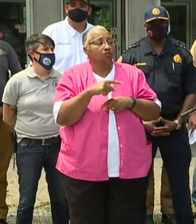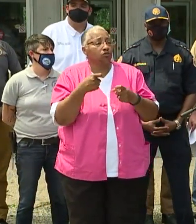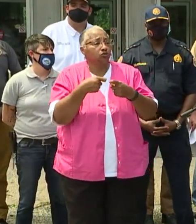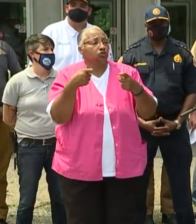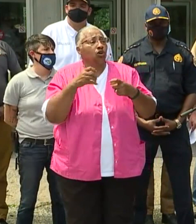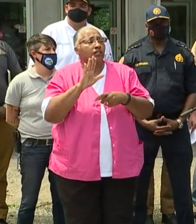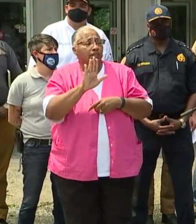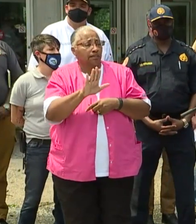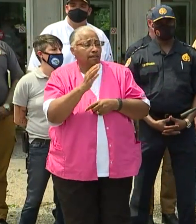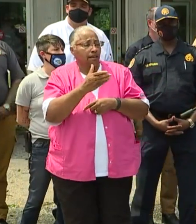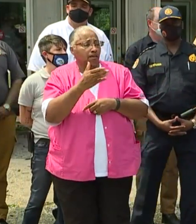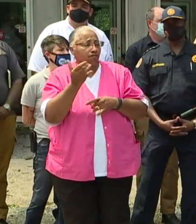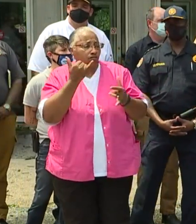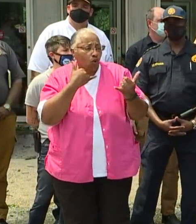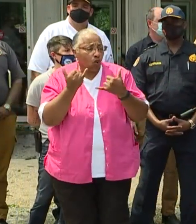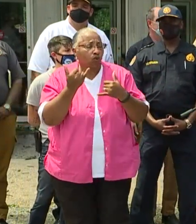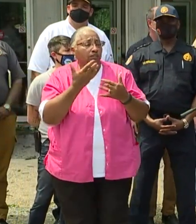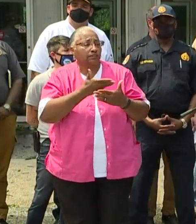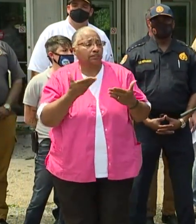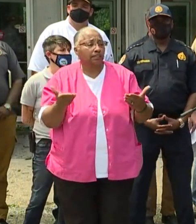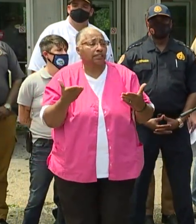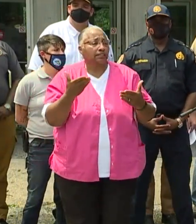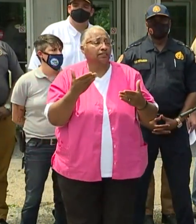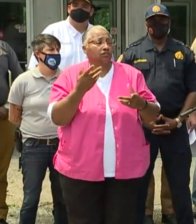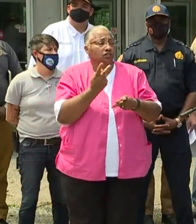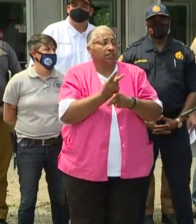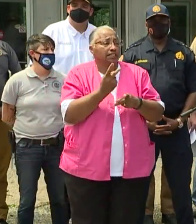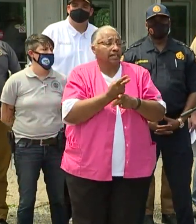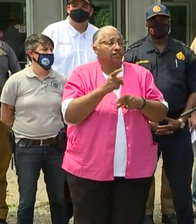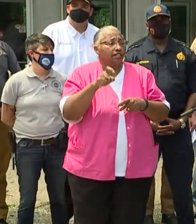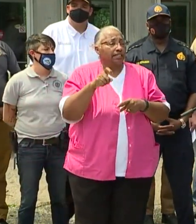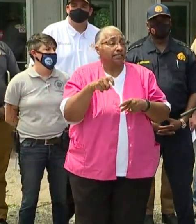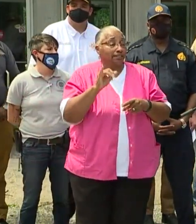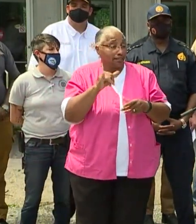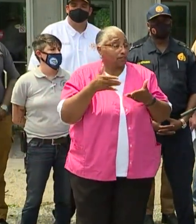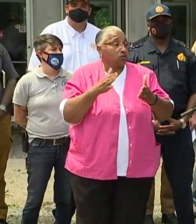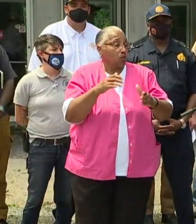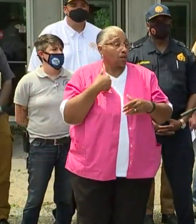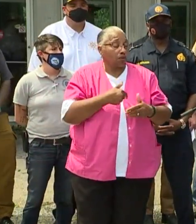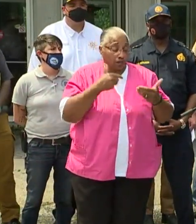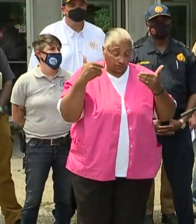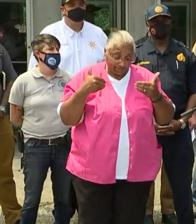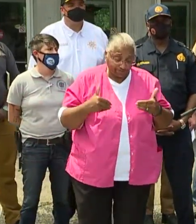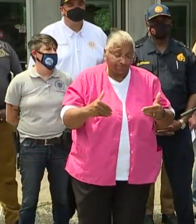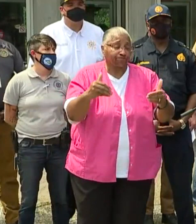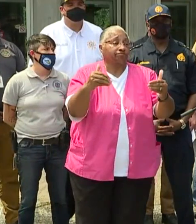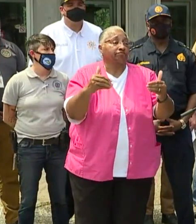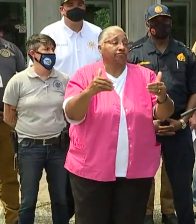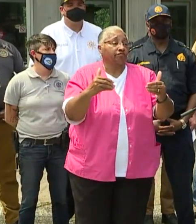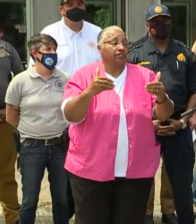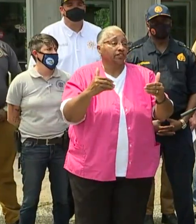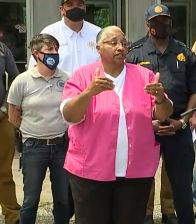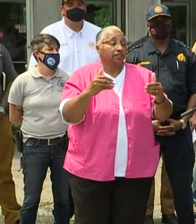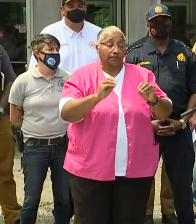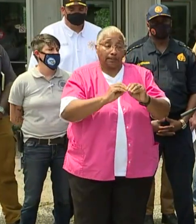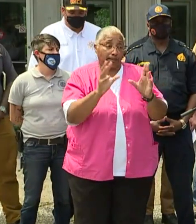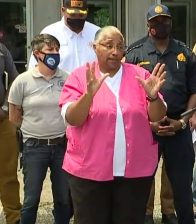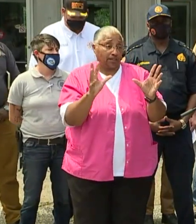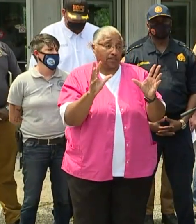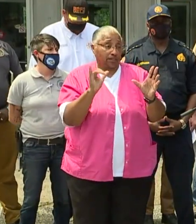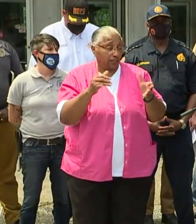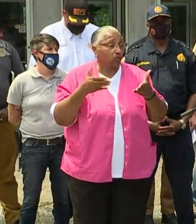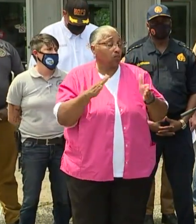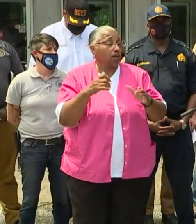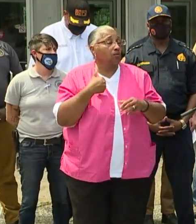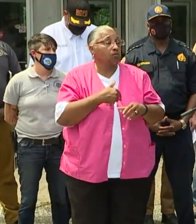as meet their ongoing needs. That's how we're going to get through this. No doubt about it. That's how we got through